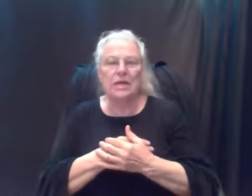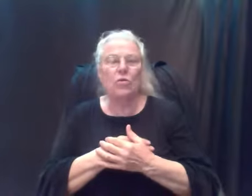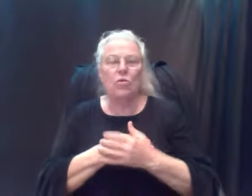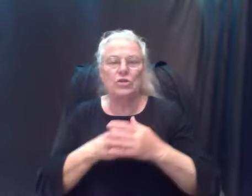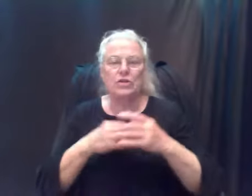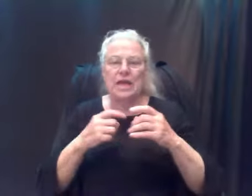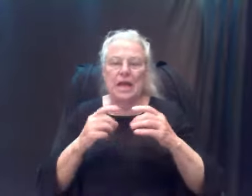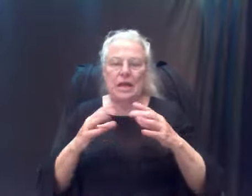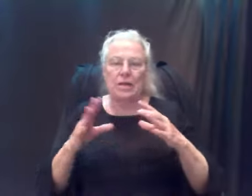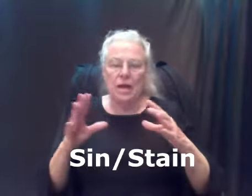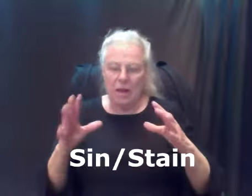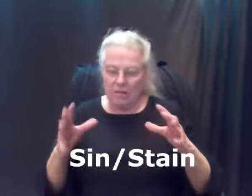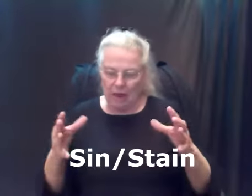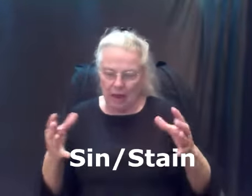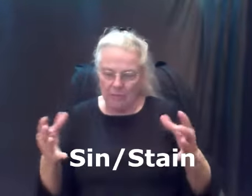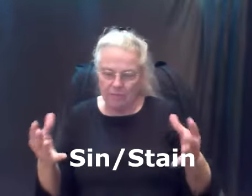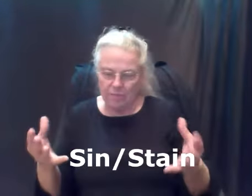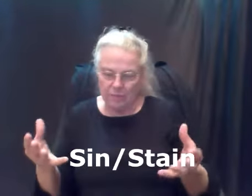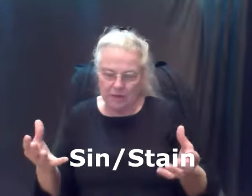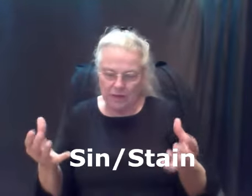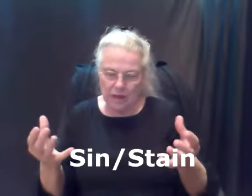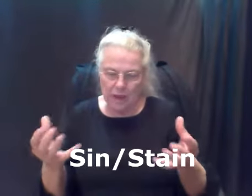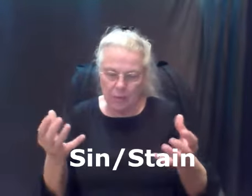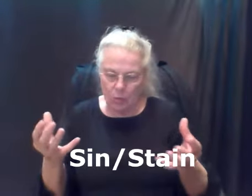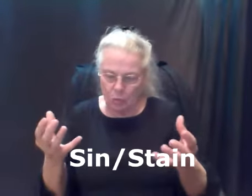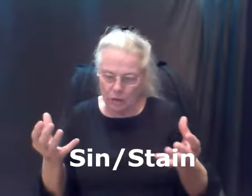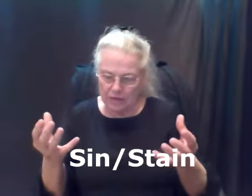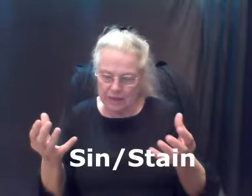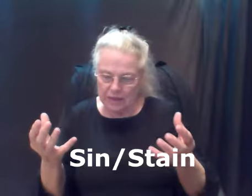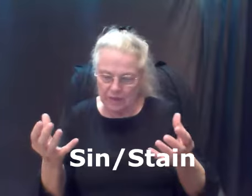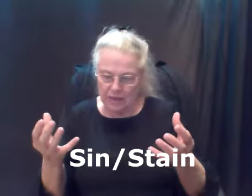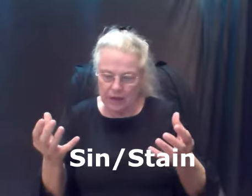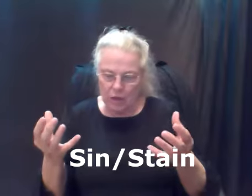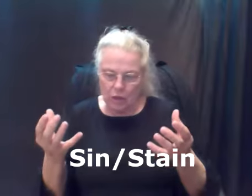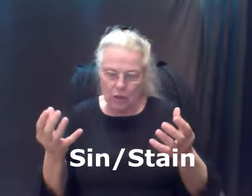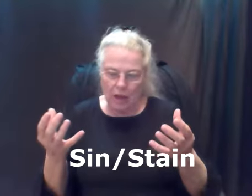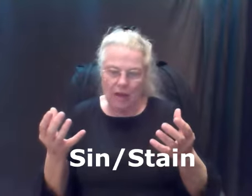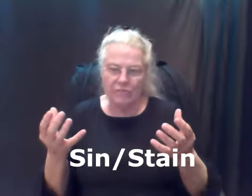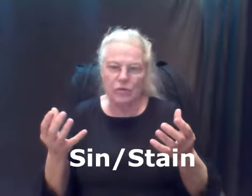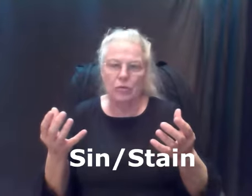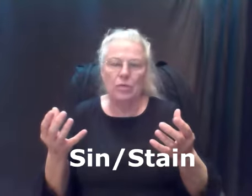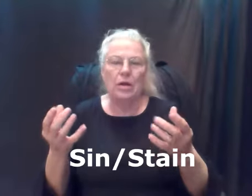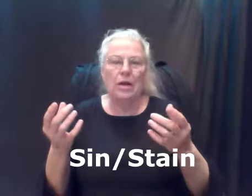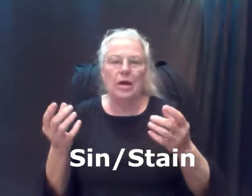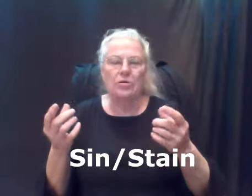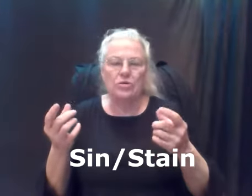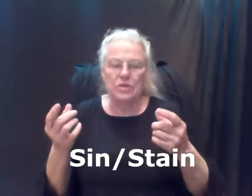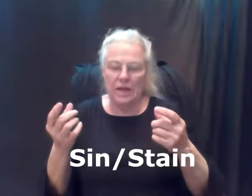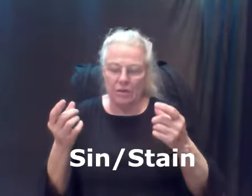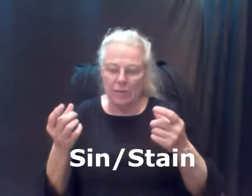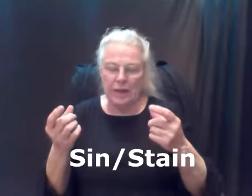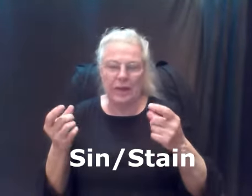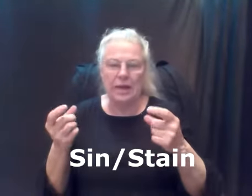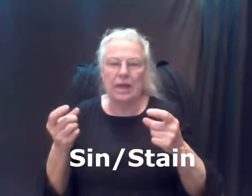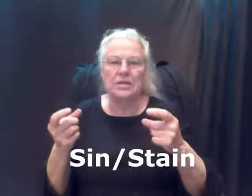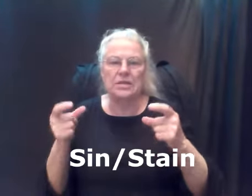or stain, there's a couple words in here that you have to understand the meaning is the